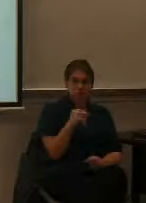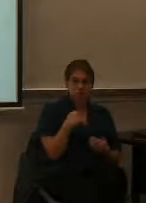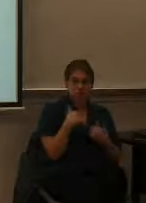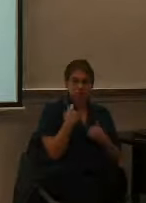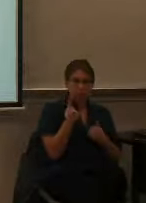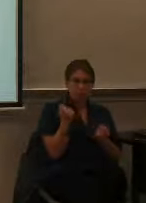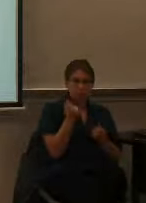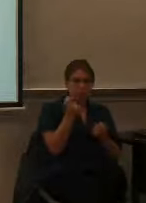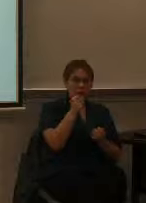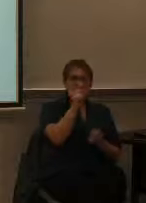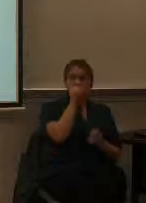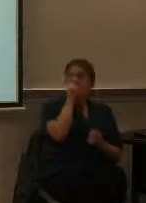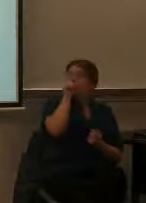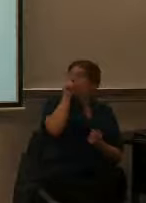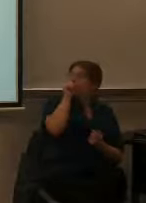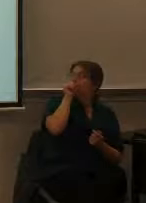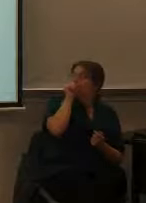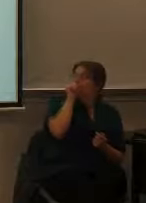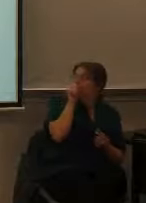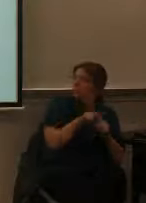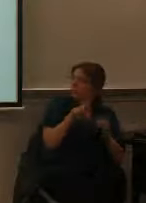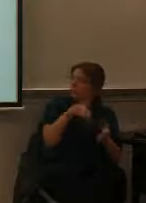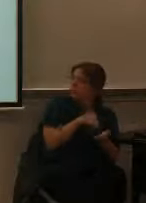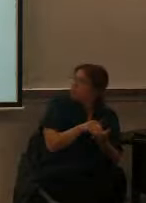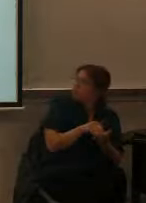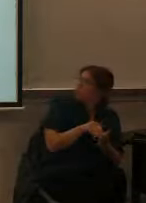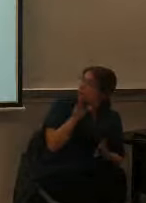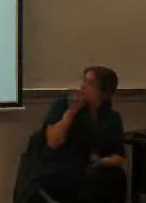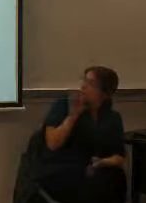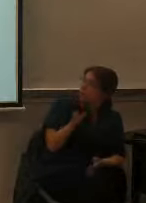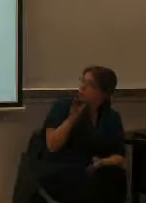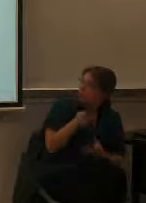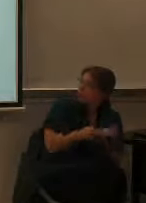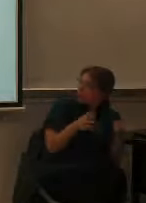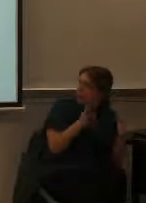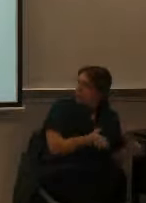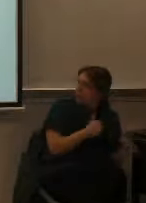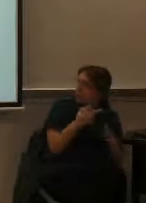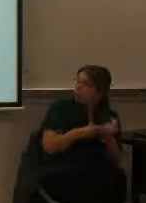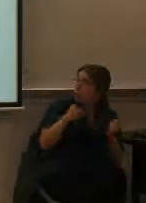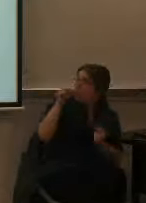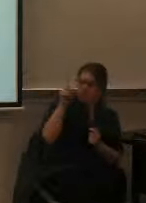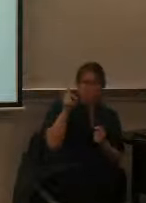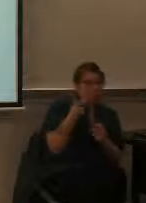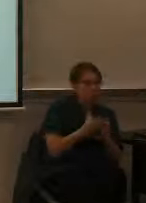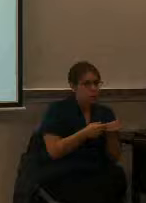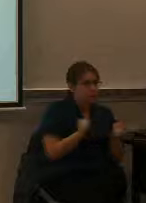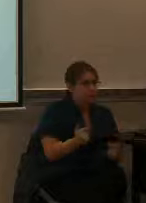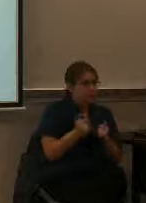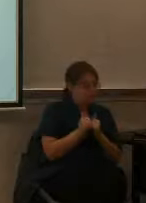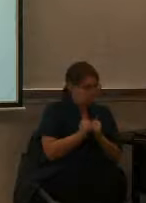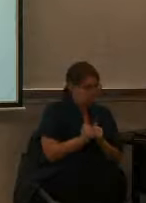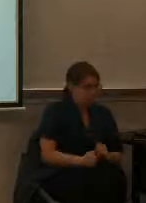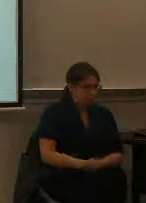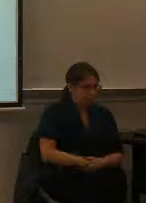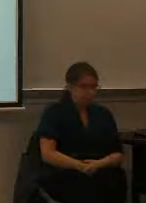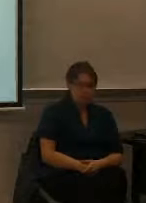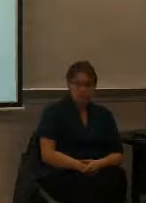1 wins. But in the intermediates, whether you're both down here or you're both up here, they can